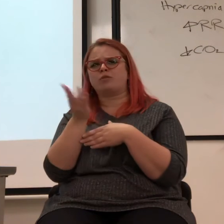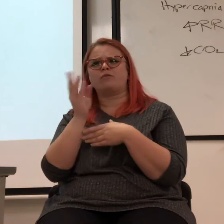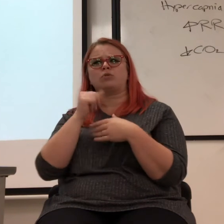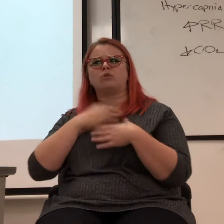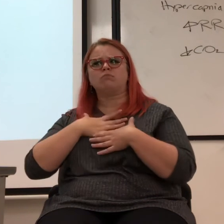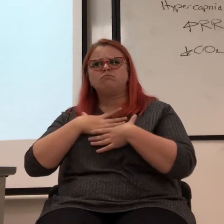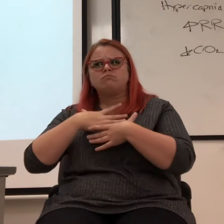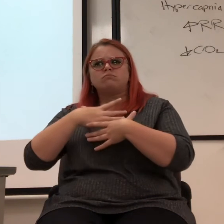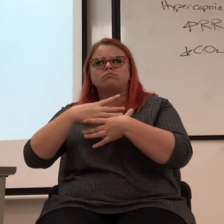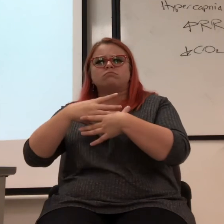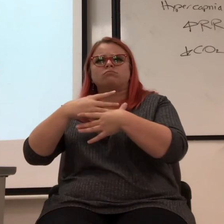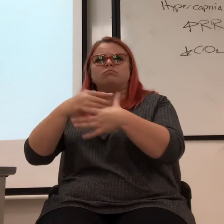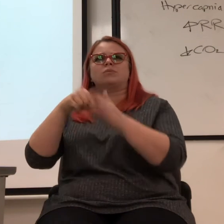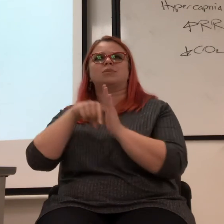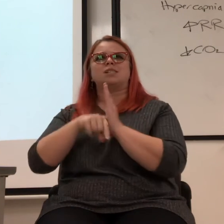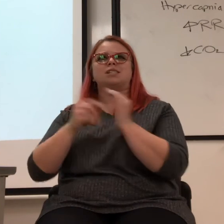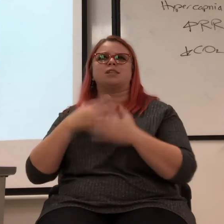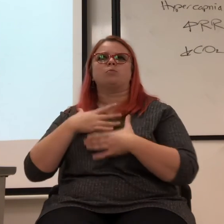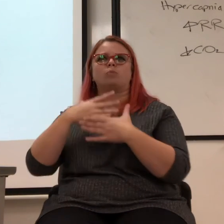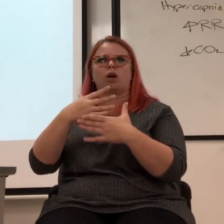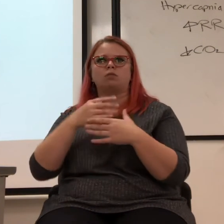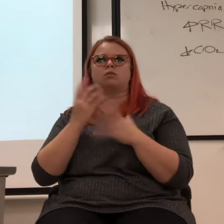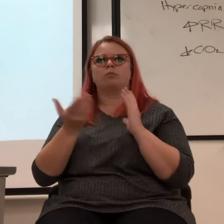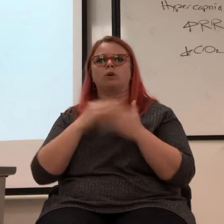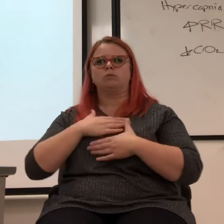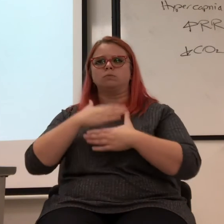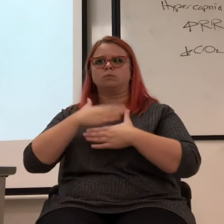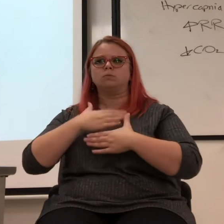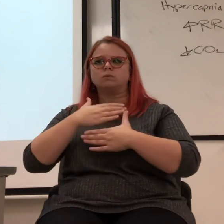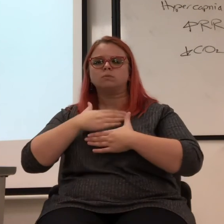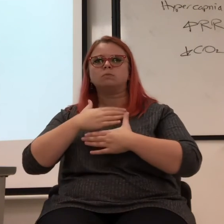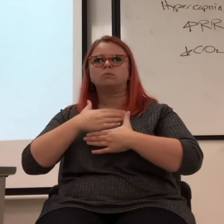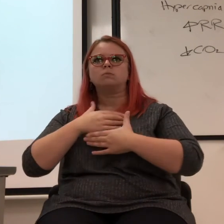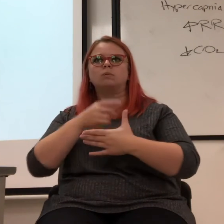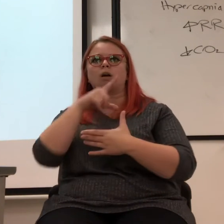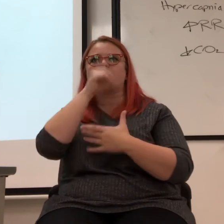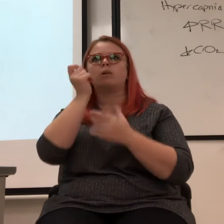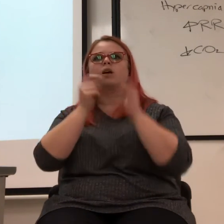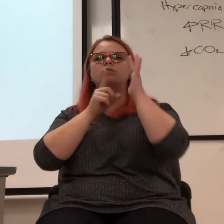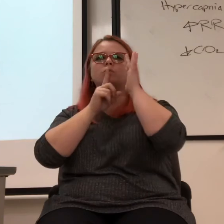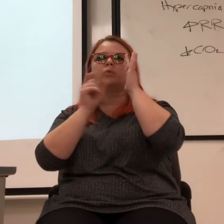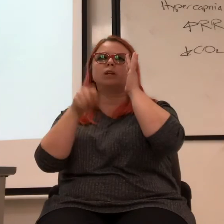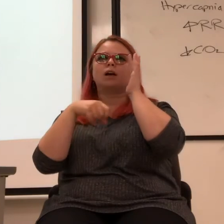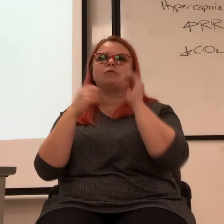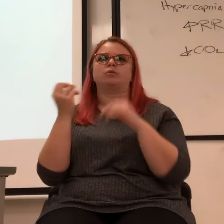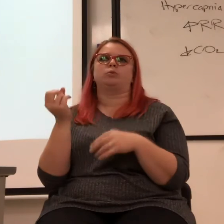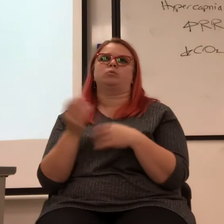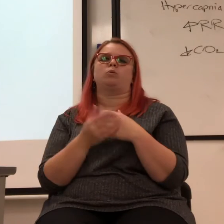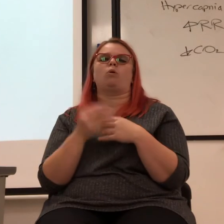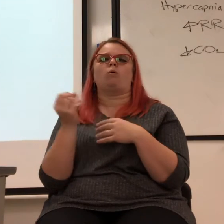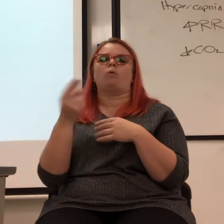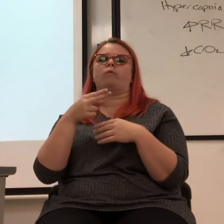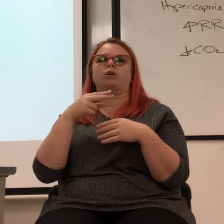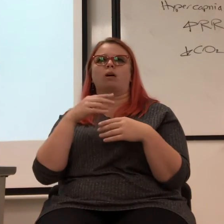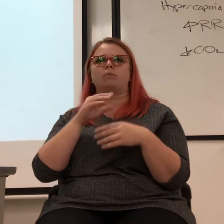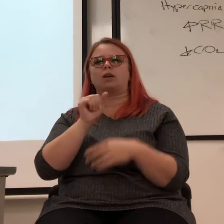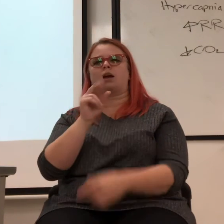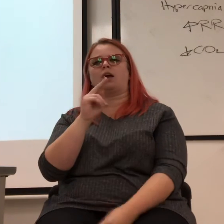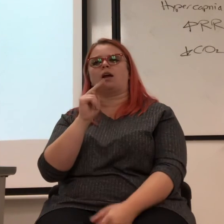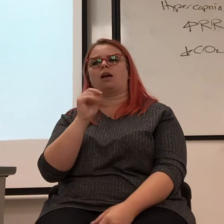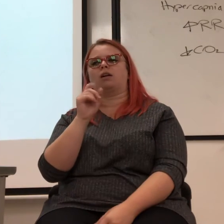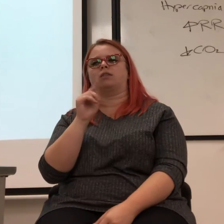breaths than many more shallow breaths, because you have to overcome the anatomical dead space. So